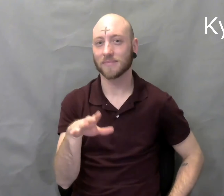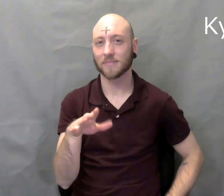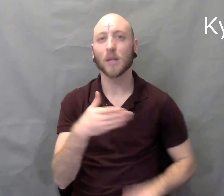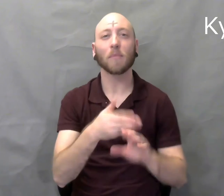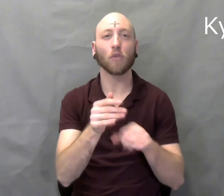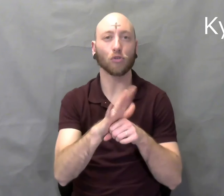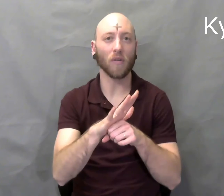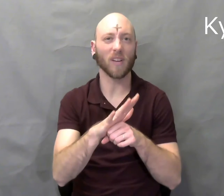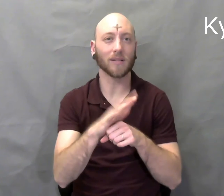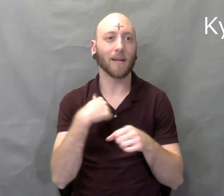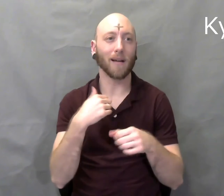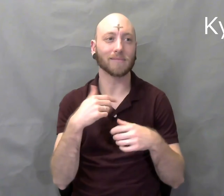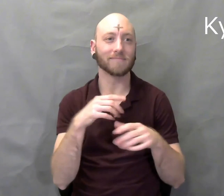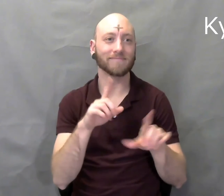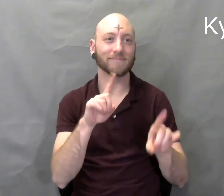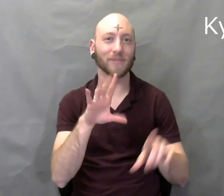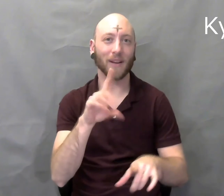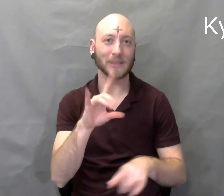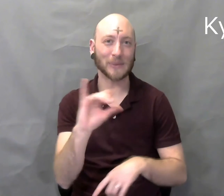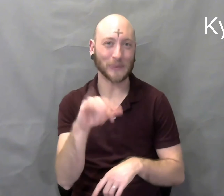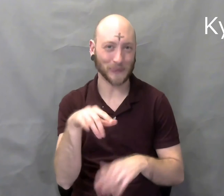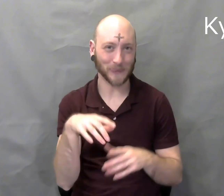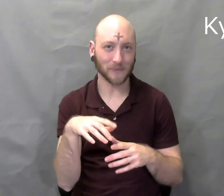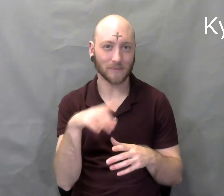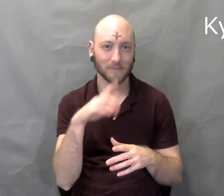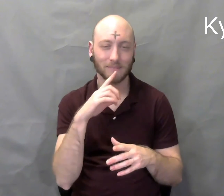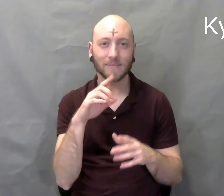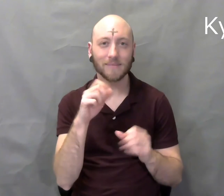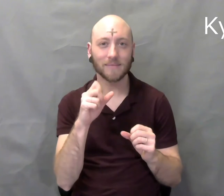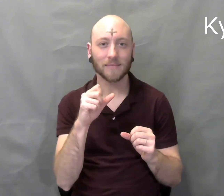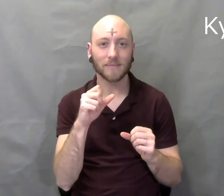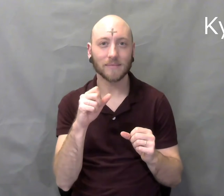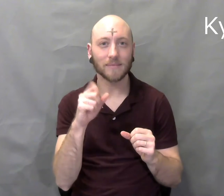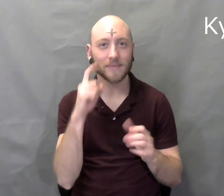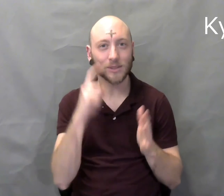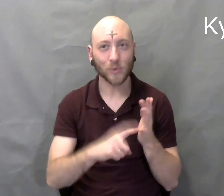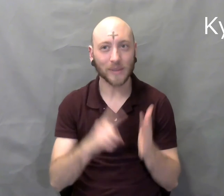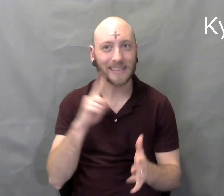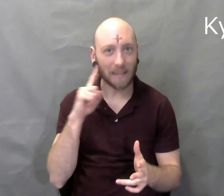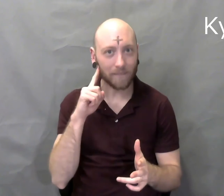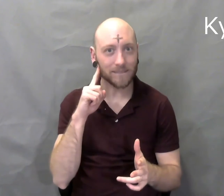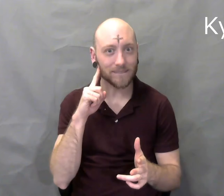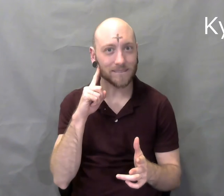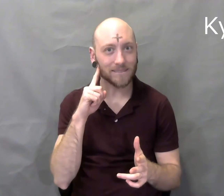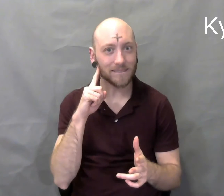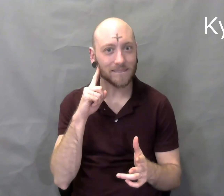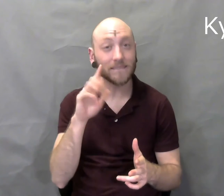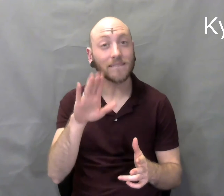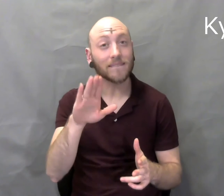lockdown, and it was so awesome to see the deaf community being represented. Just because